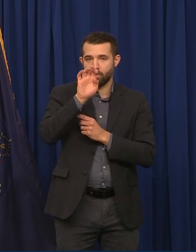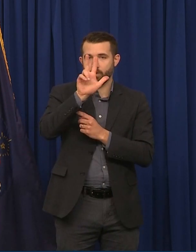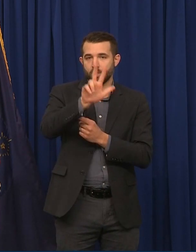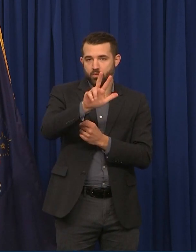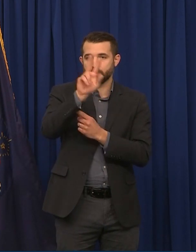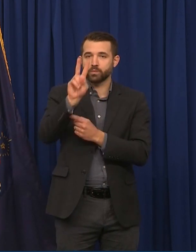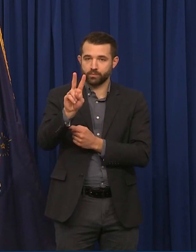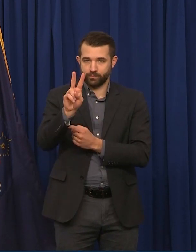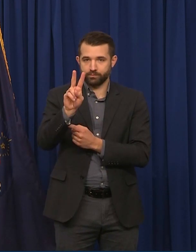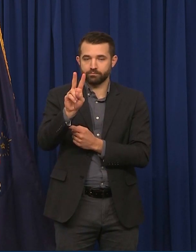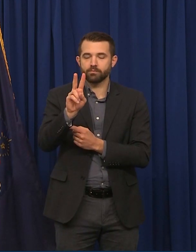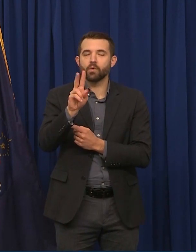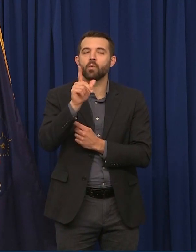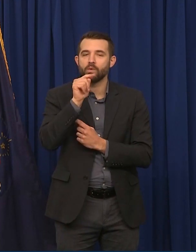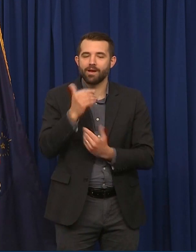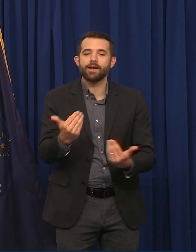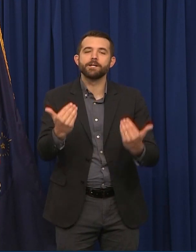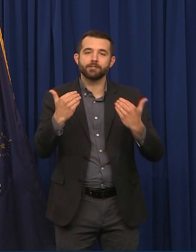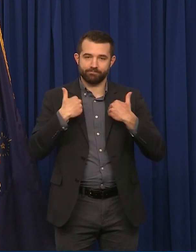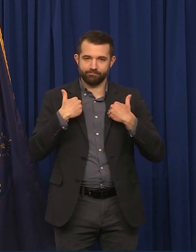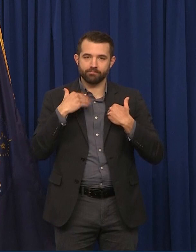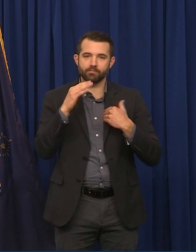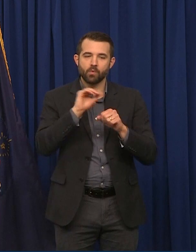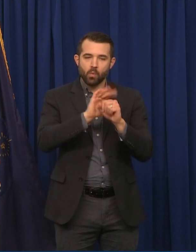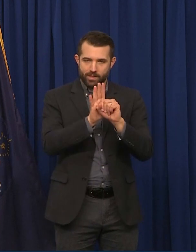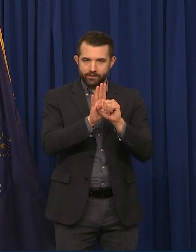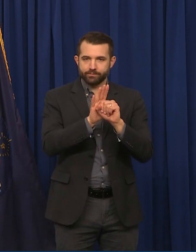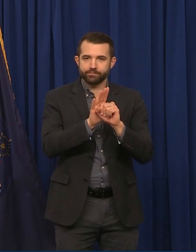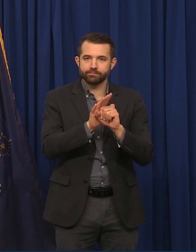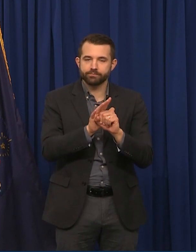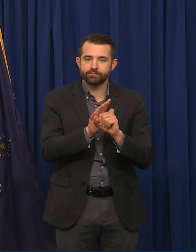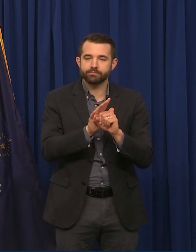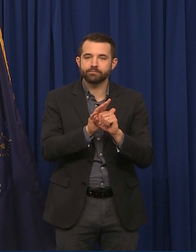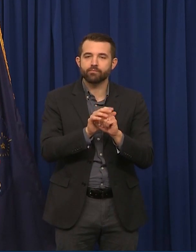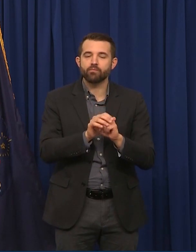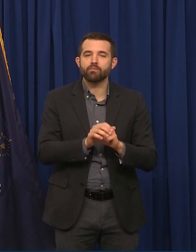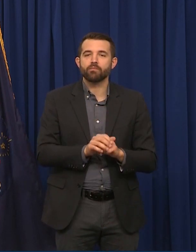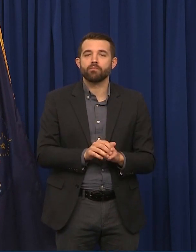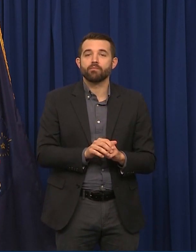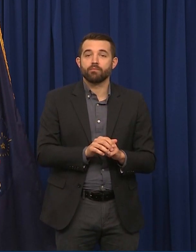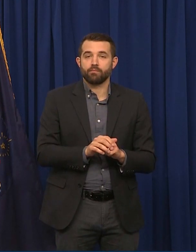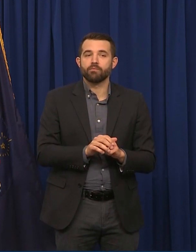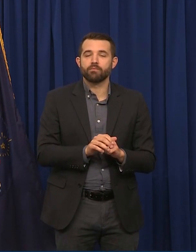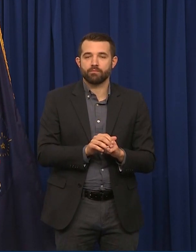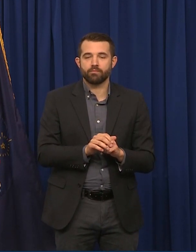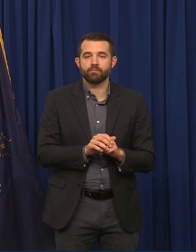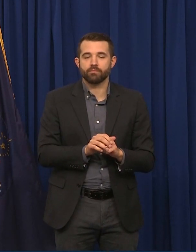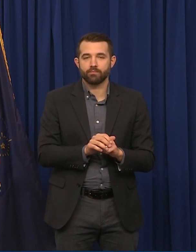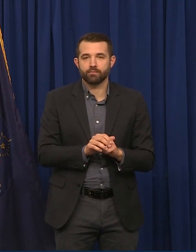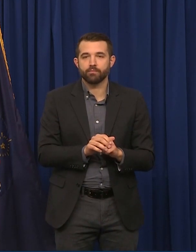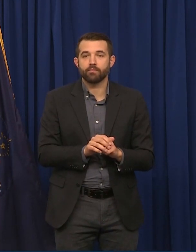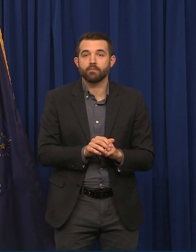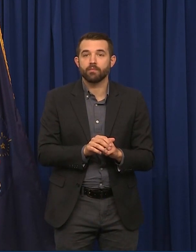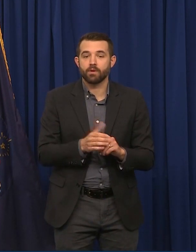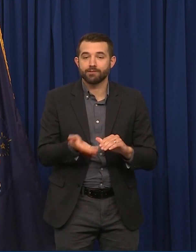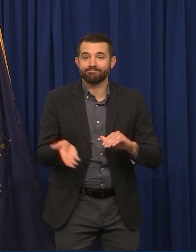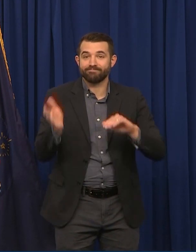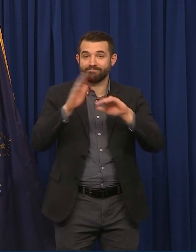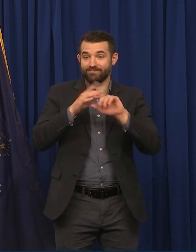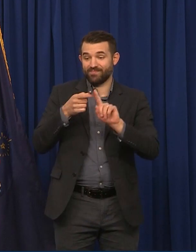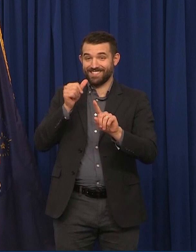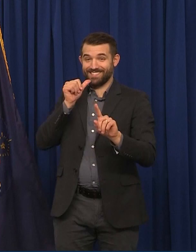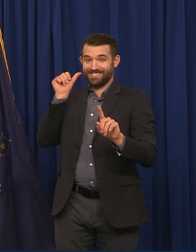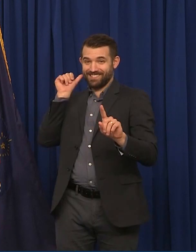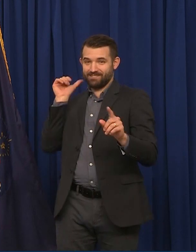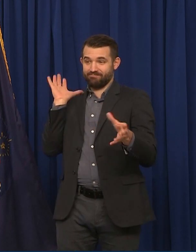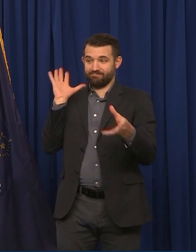432 confirmed cases of COVID-19 across the state. That represents an increase of 56